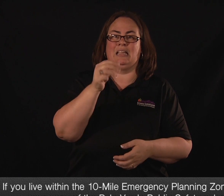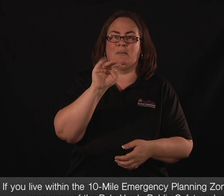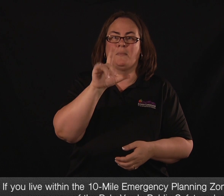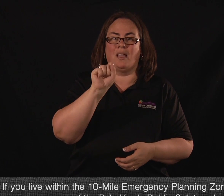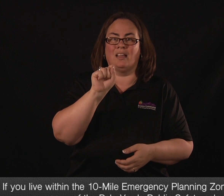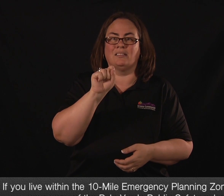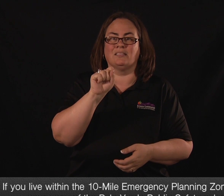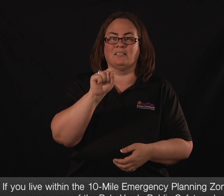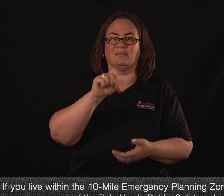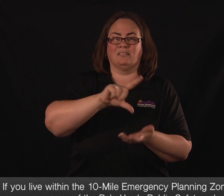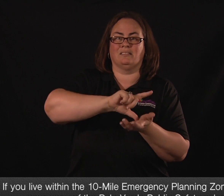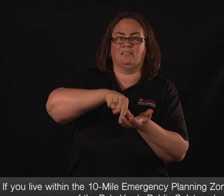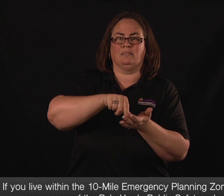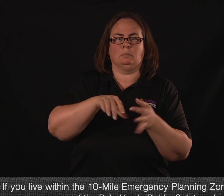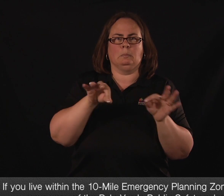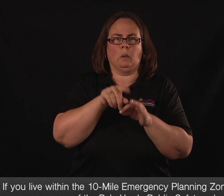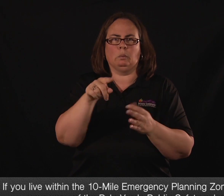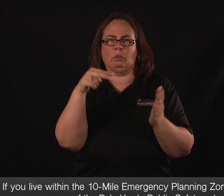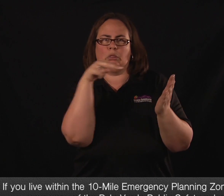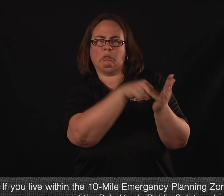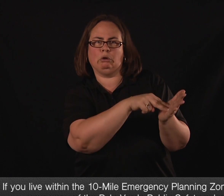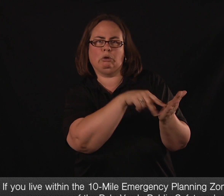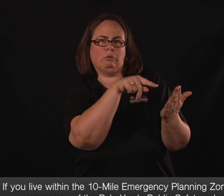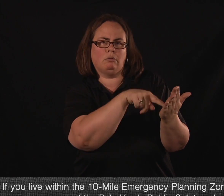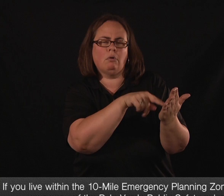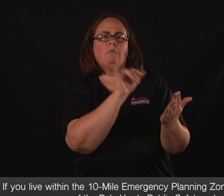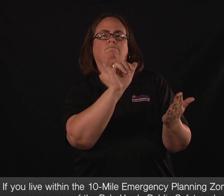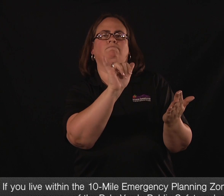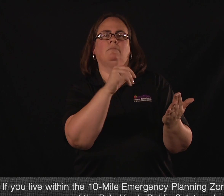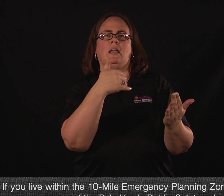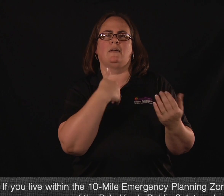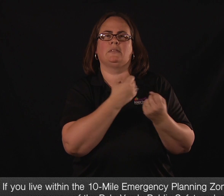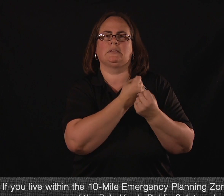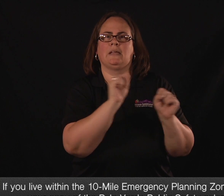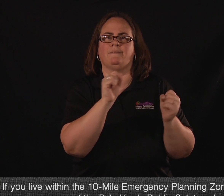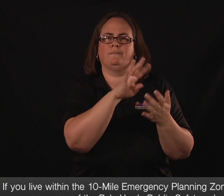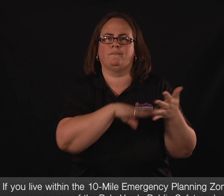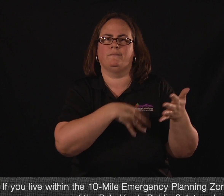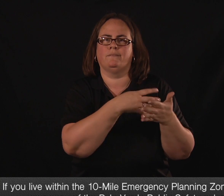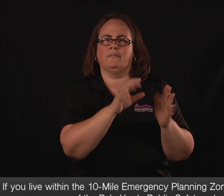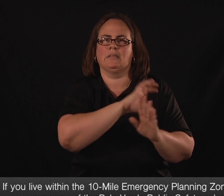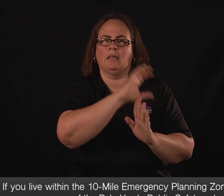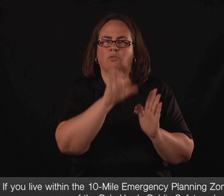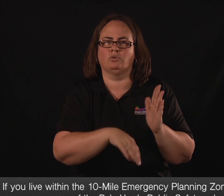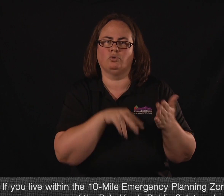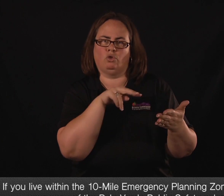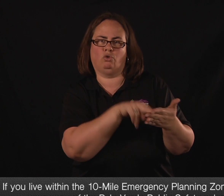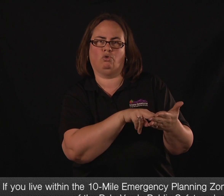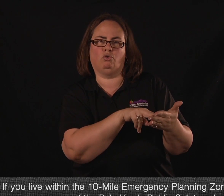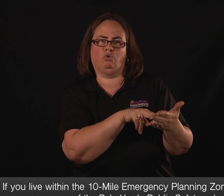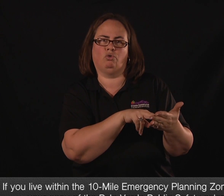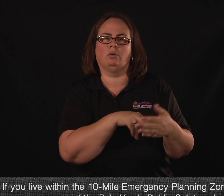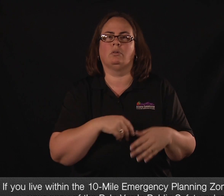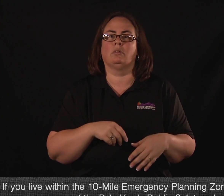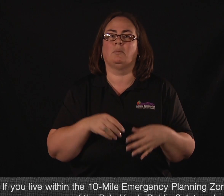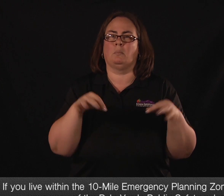If you live within the 10-mile emergency planning zone, refer to your copy of the Palo Verde Public Safety Calendar.